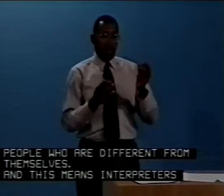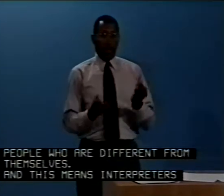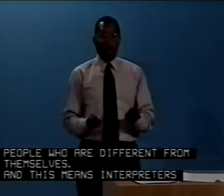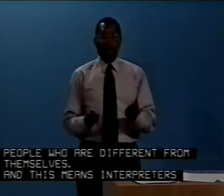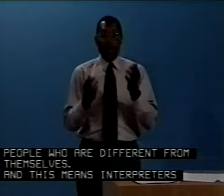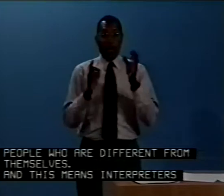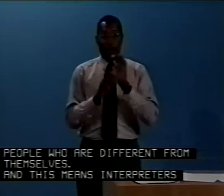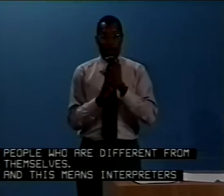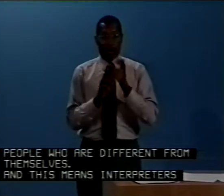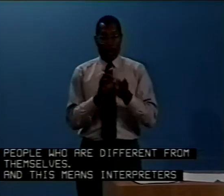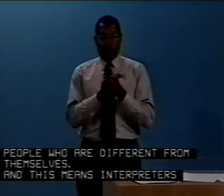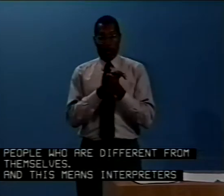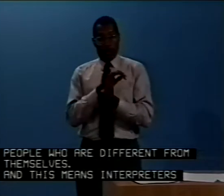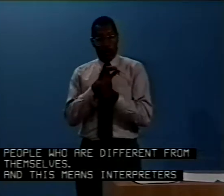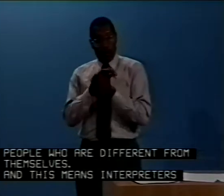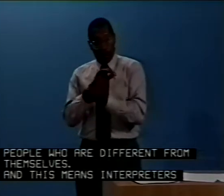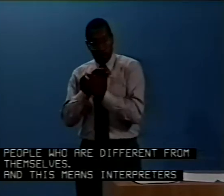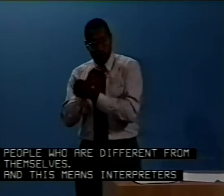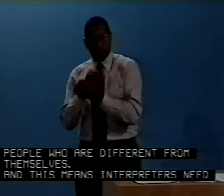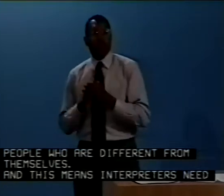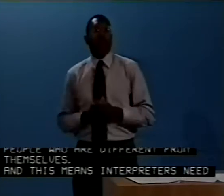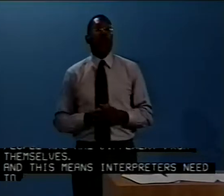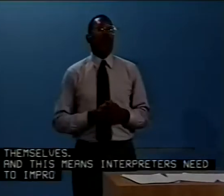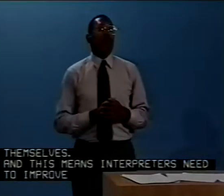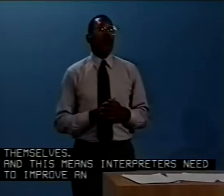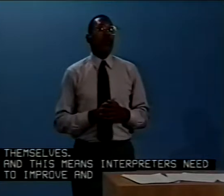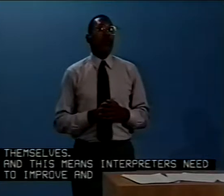need to improve and expand their cultural skills.